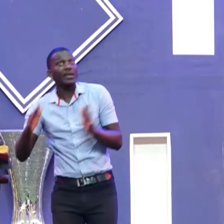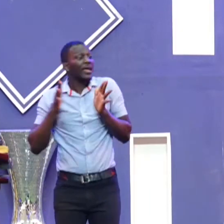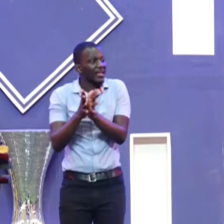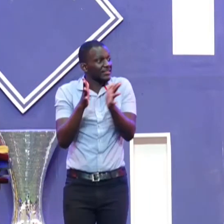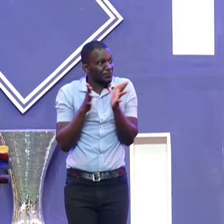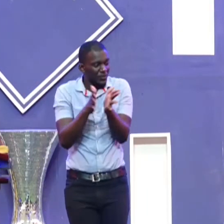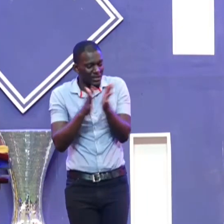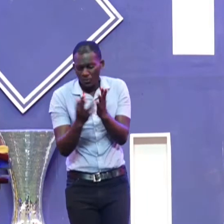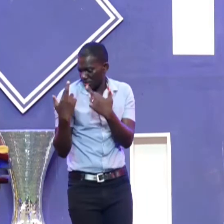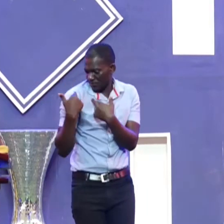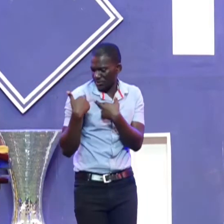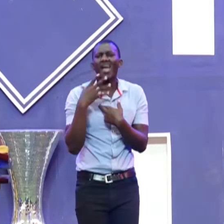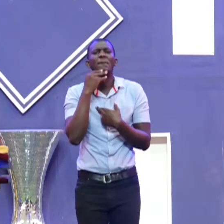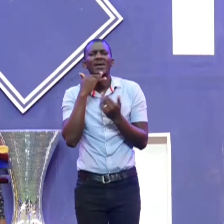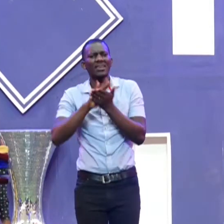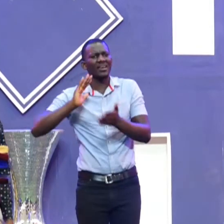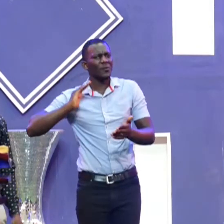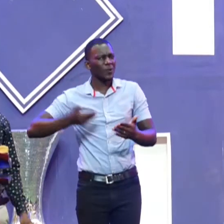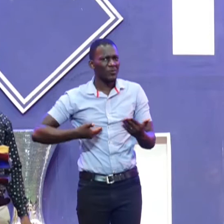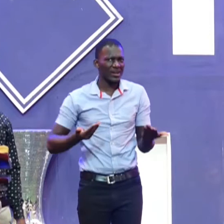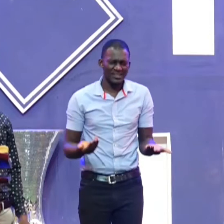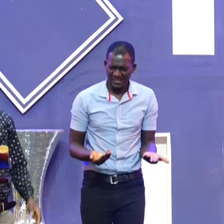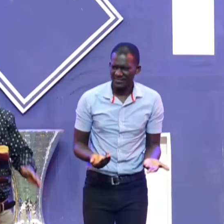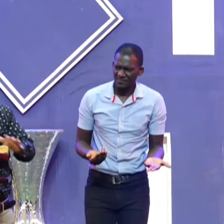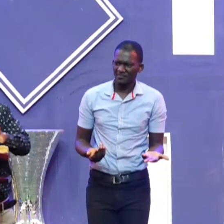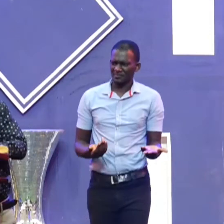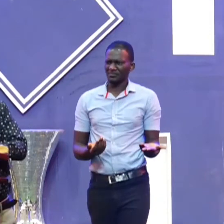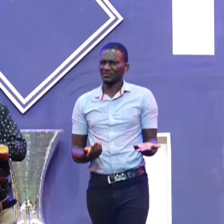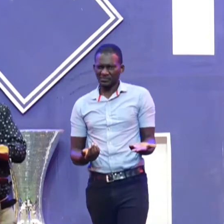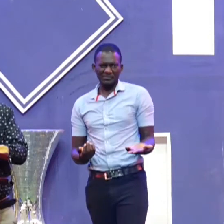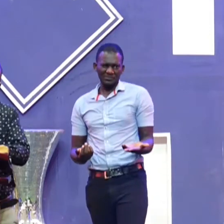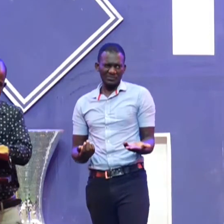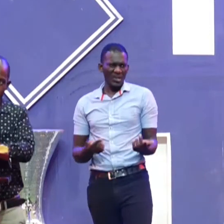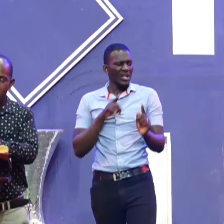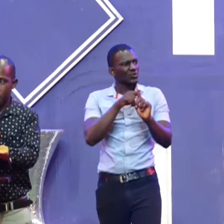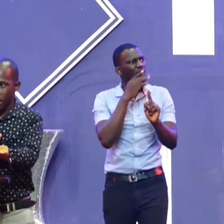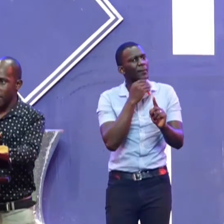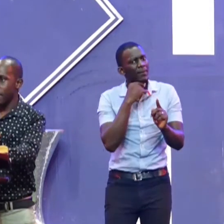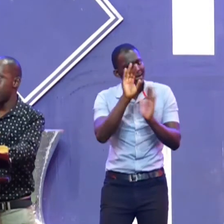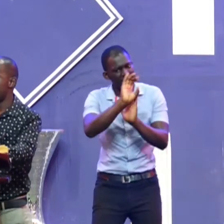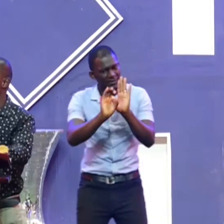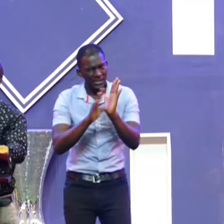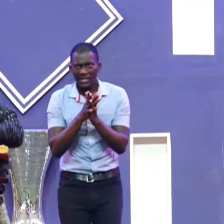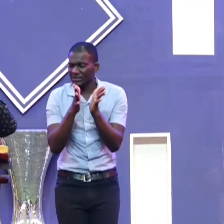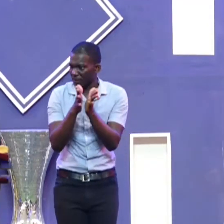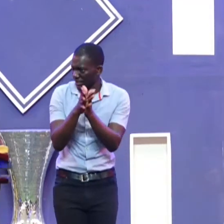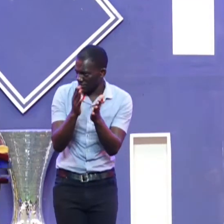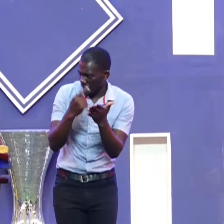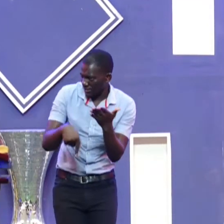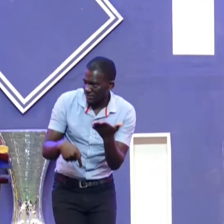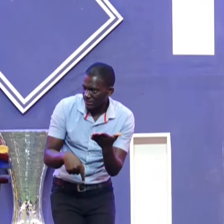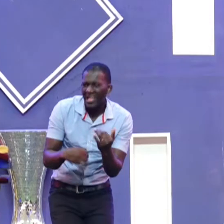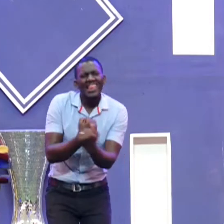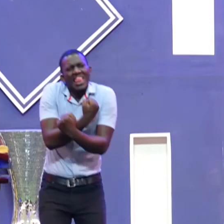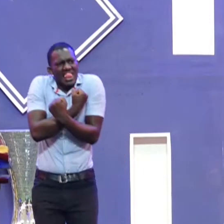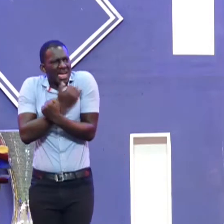24 downwards. It talks about the responsibility of a woman and a man. And to the husband it will tell